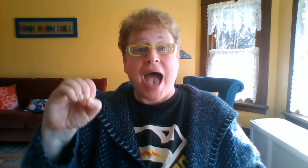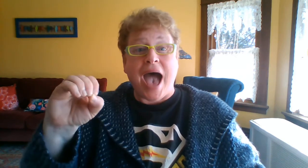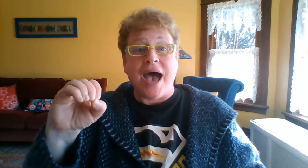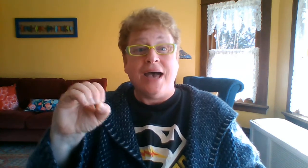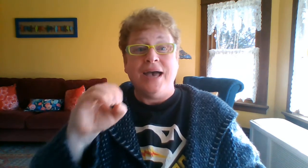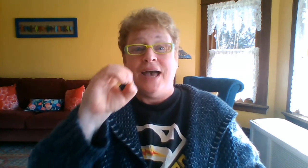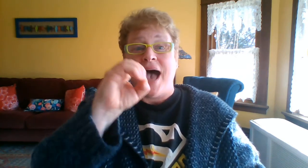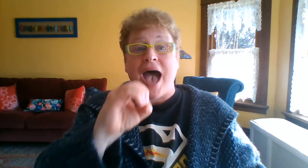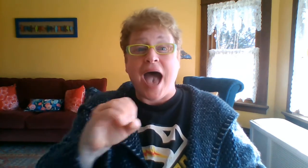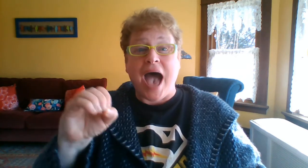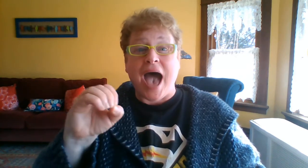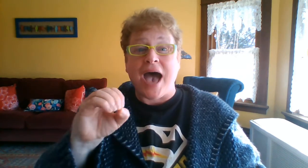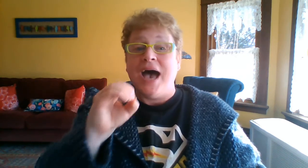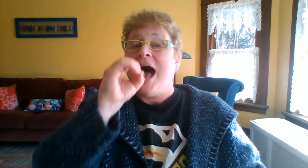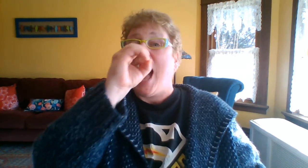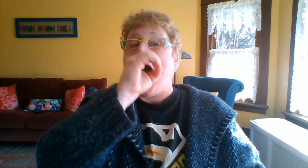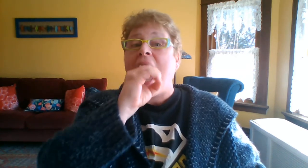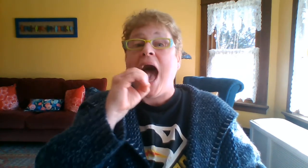ah, ah,